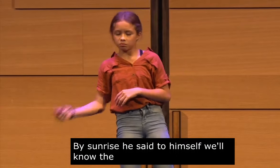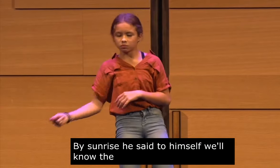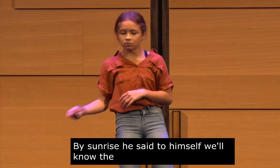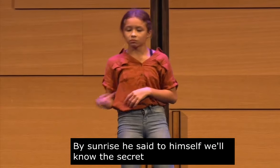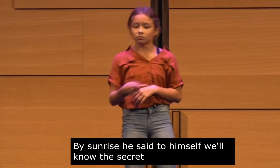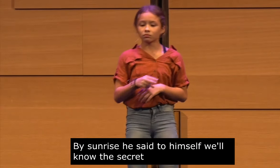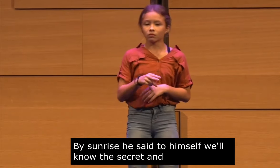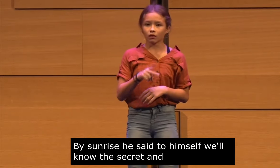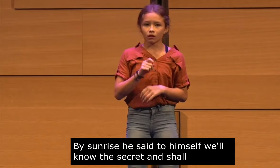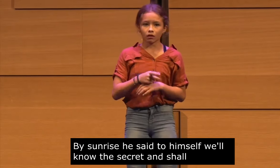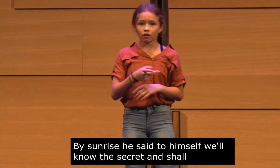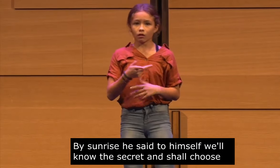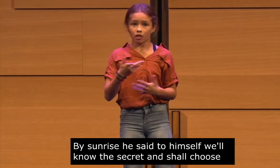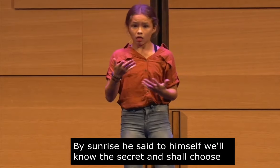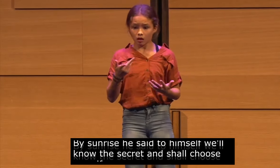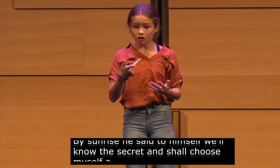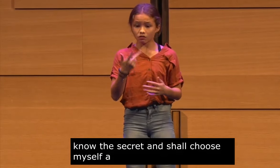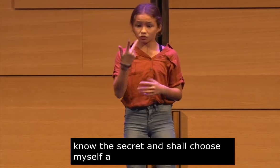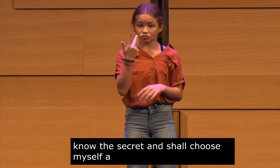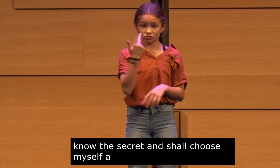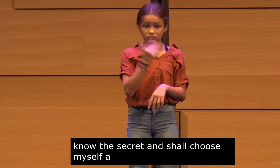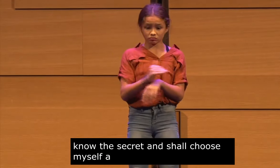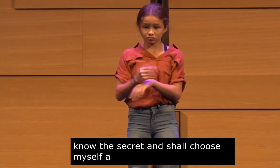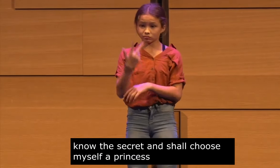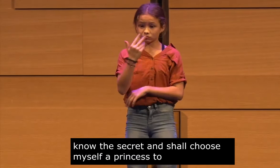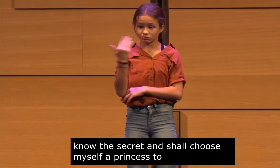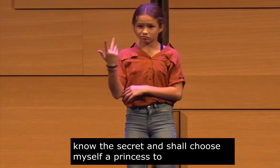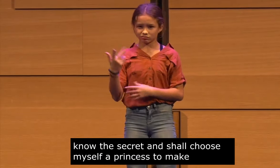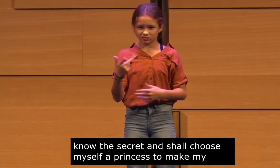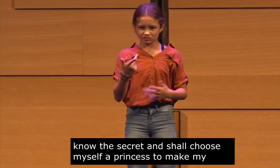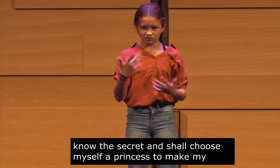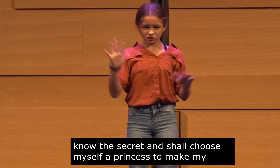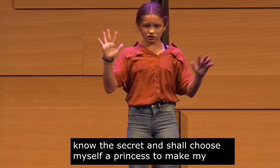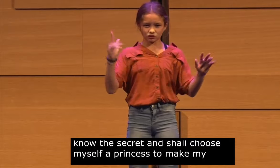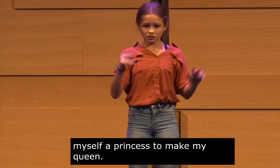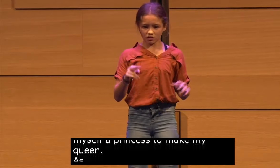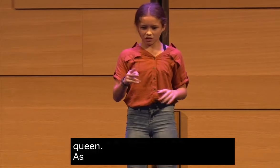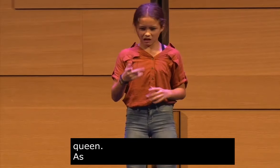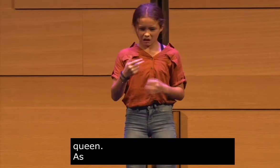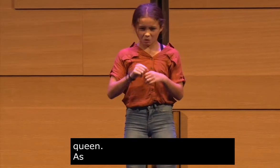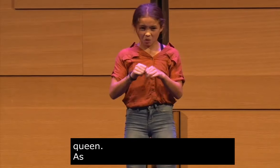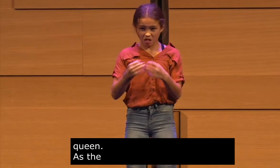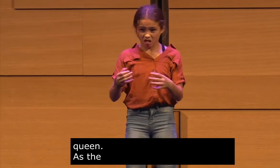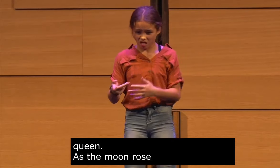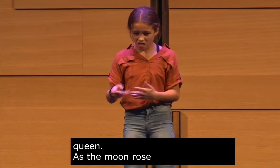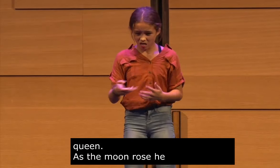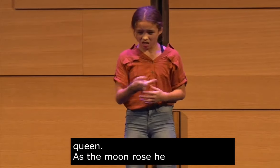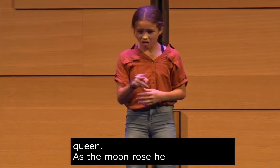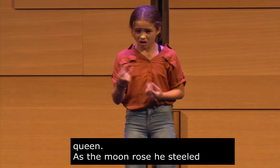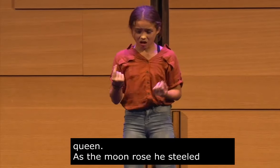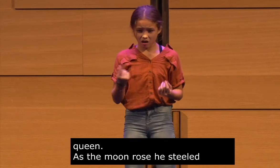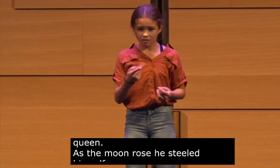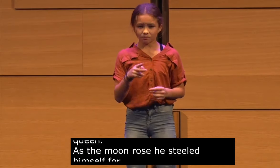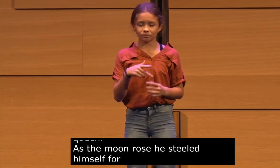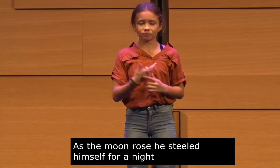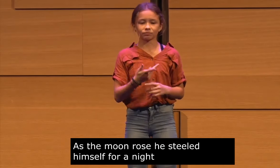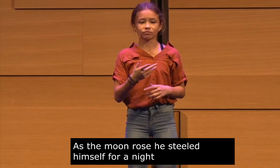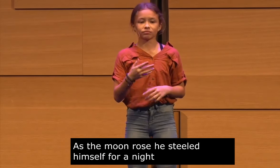myself a princess to make my queen. As the moon rose, he steeled himself for a night ahead, but long before the prince fell into a deep